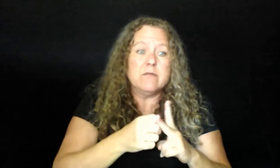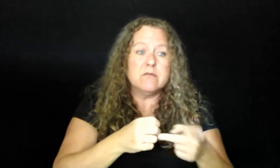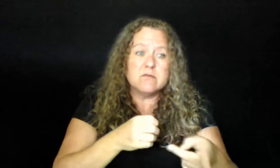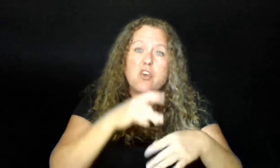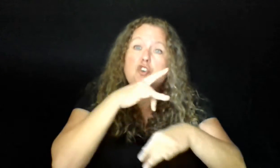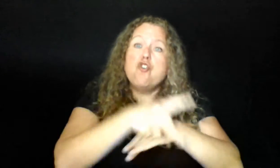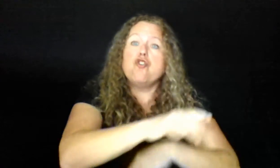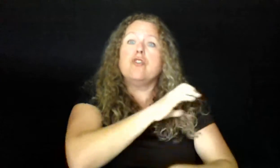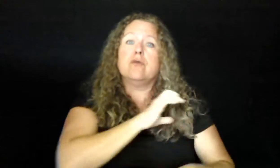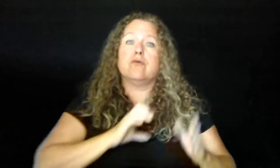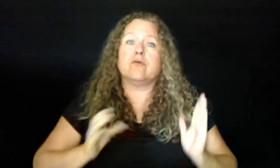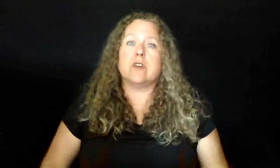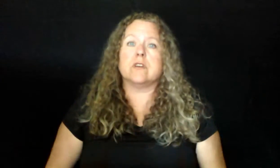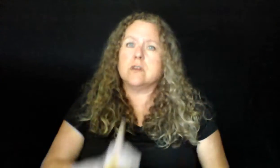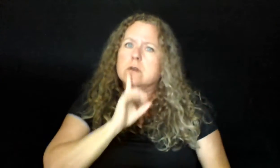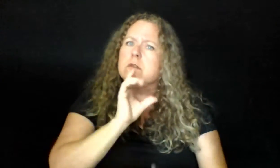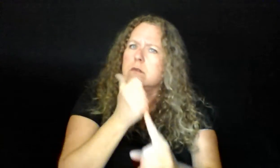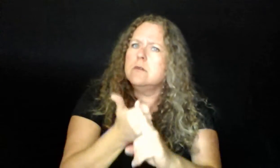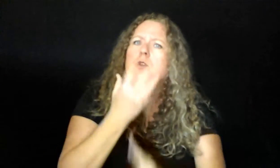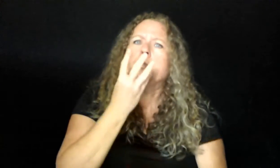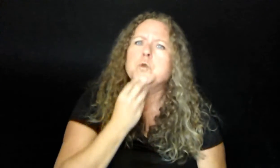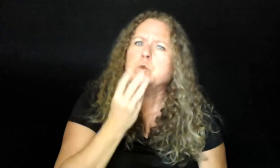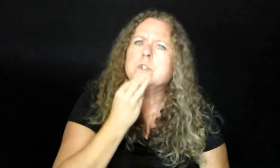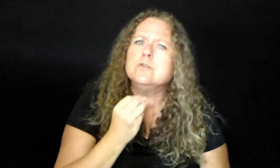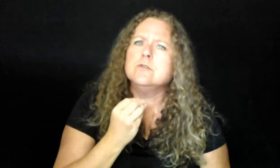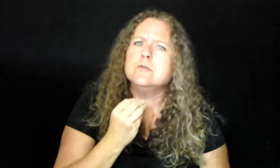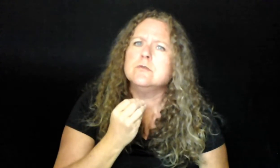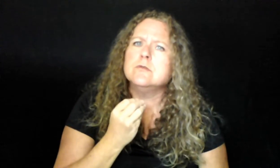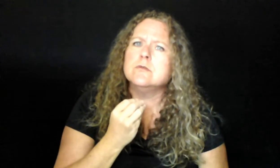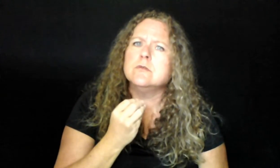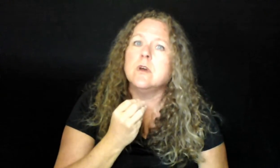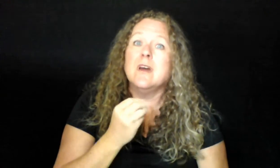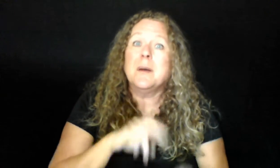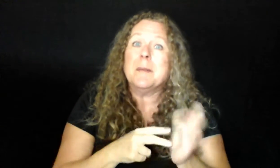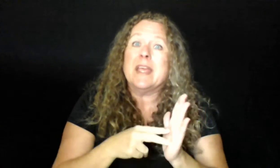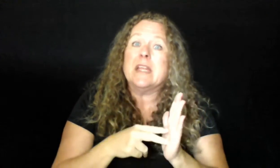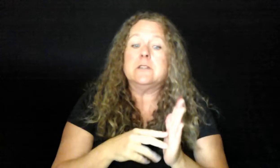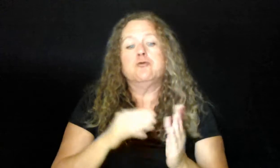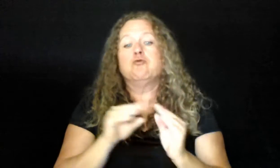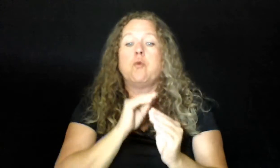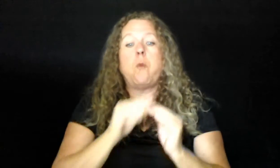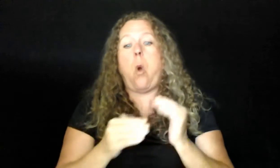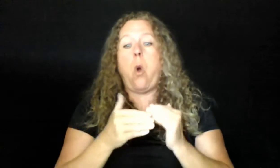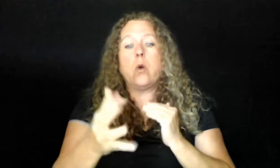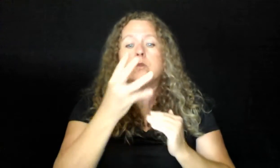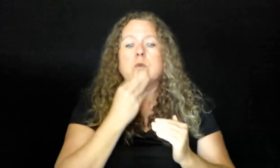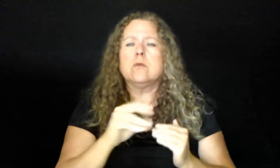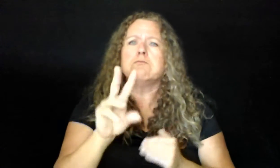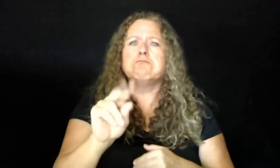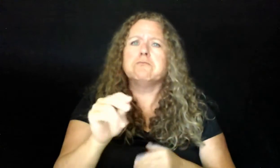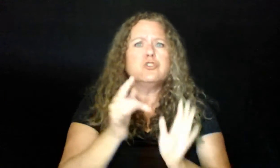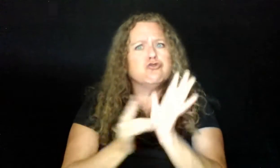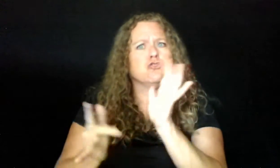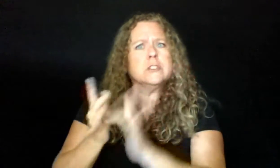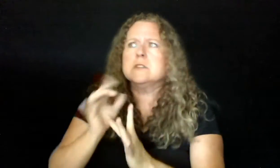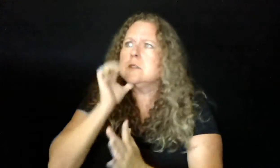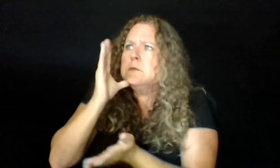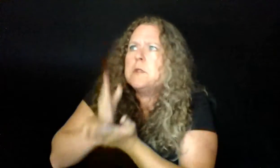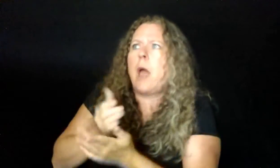first converts. And they didn't stop being Jewish. Jesus didn't stop being Jewish, so why should they? They continued to go to the synagogue,